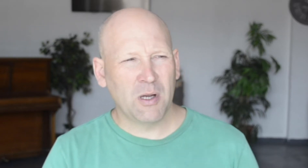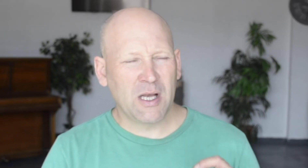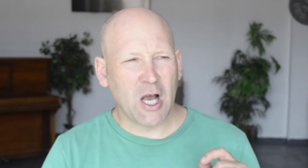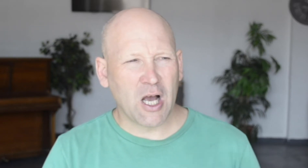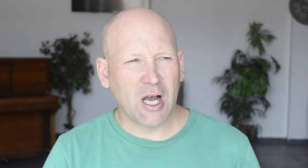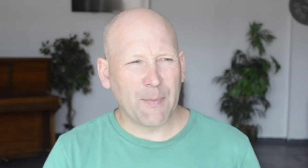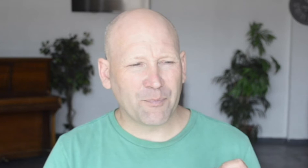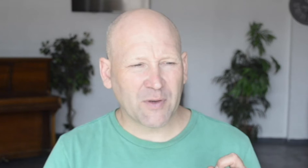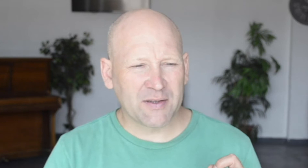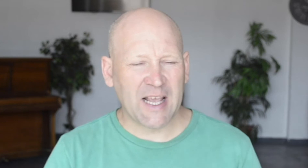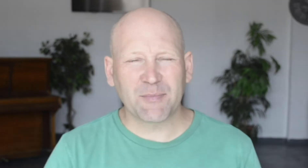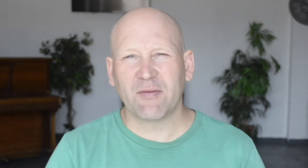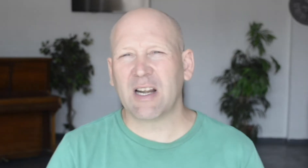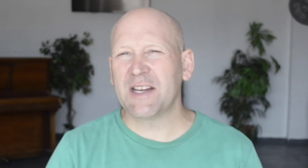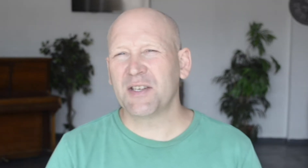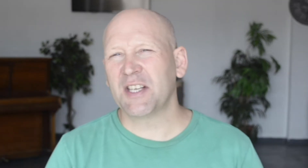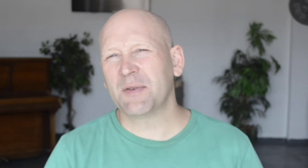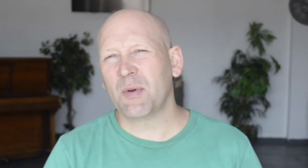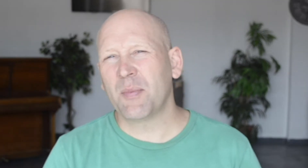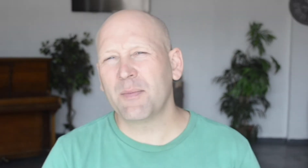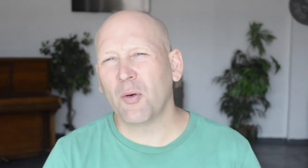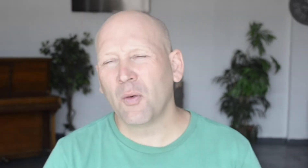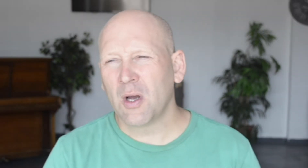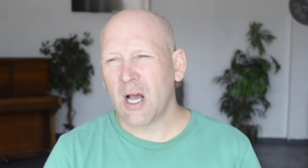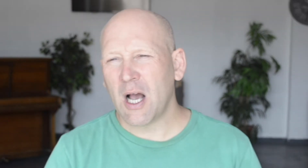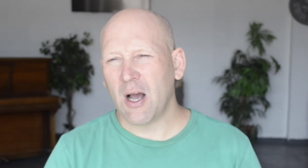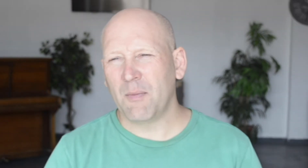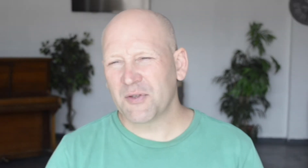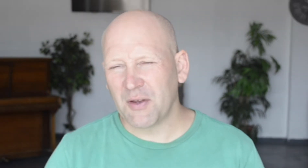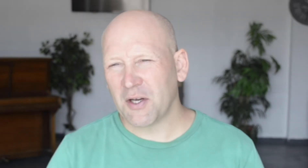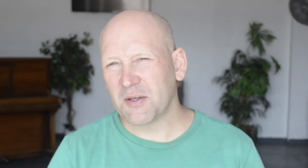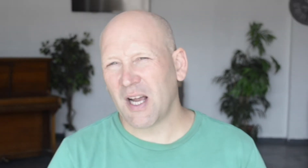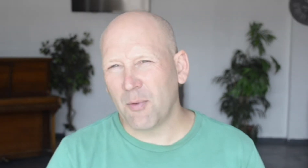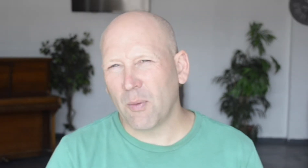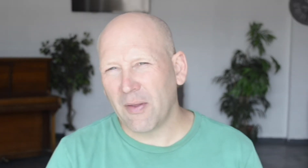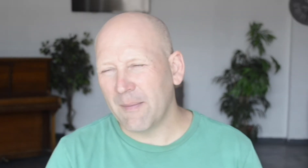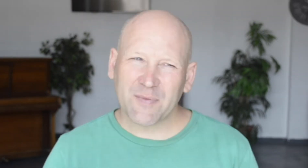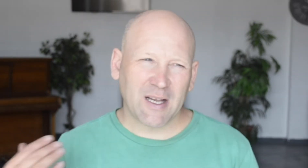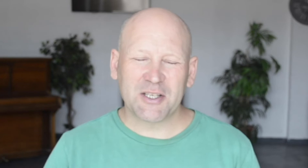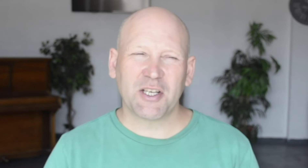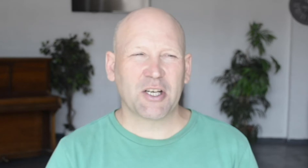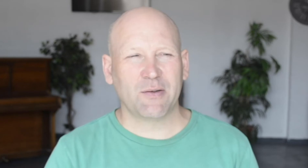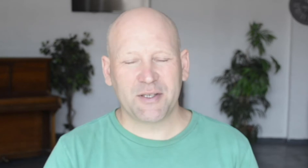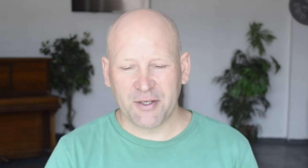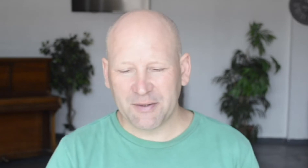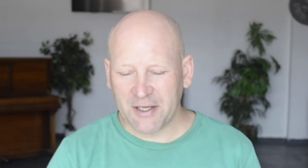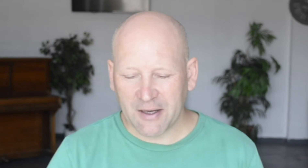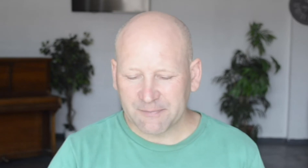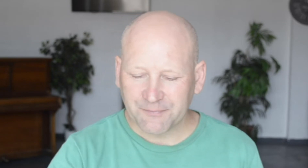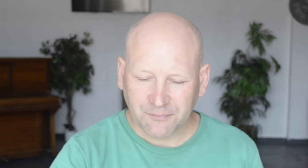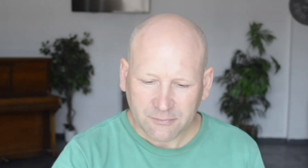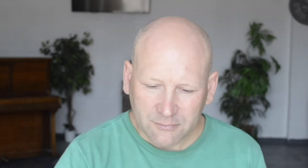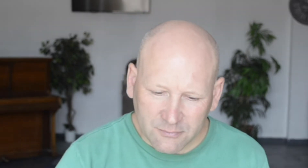form depths of relationships with people so that you can disciple them. I just encourage you, you